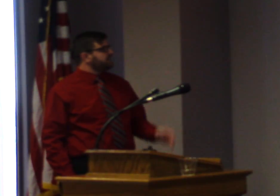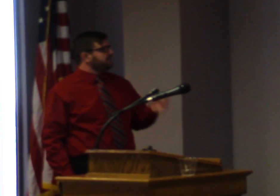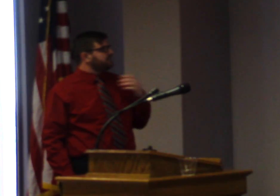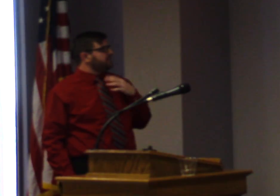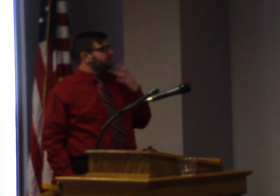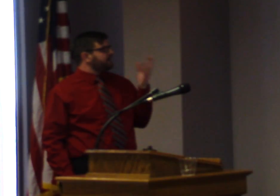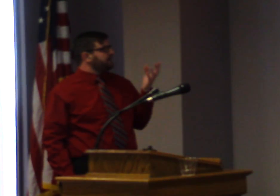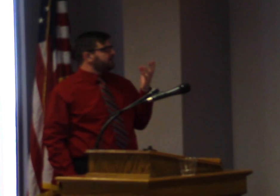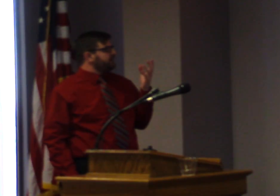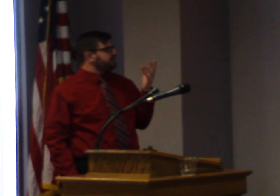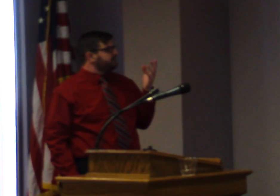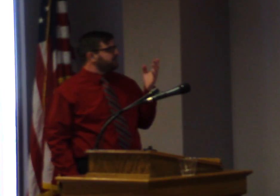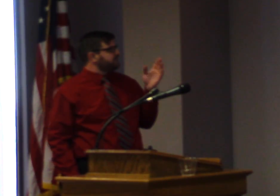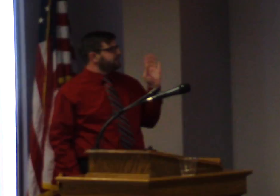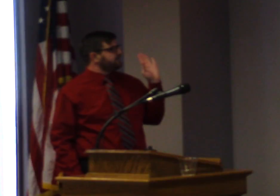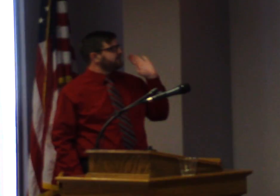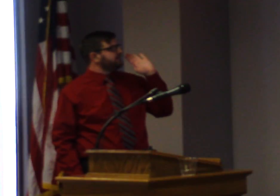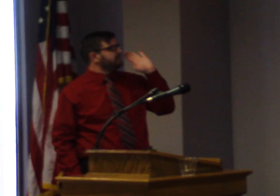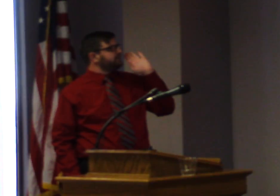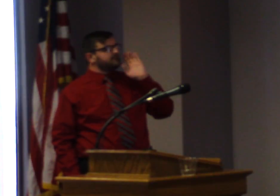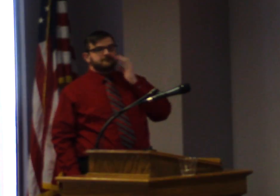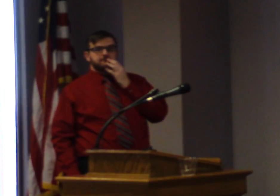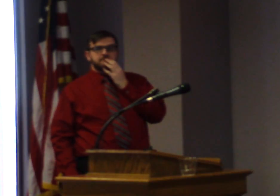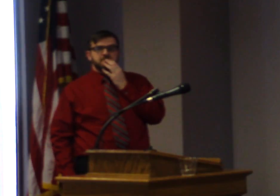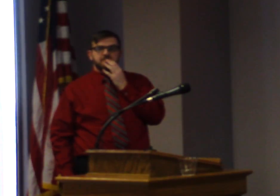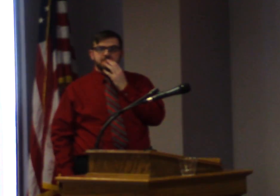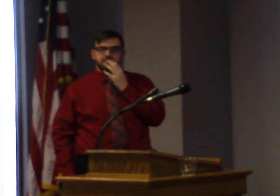you a little bit what I know about this person. You want me to bring your notebook up?